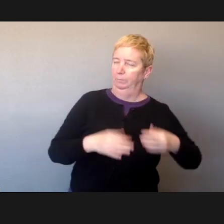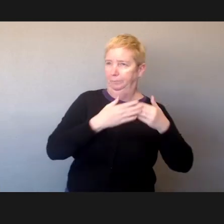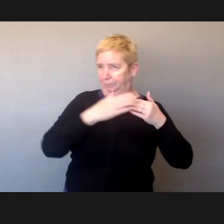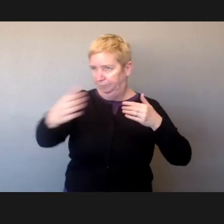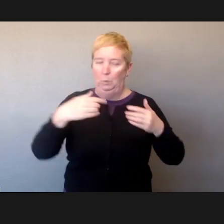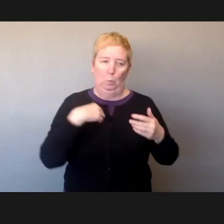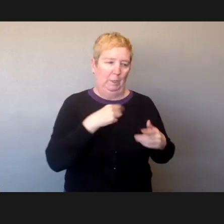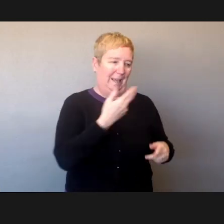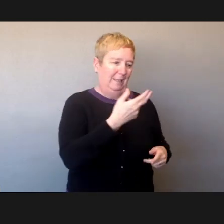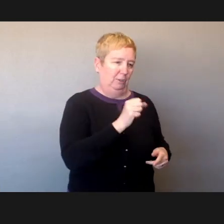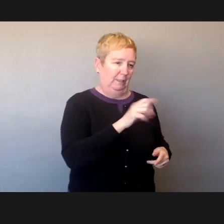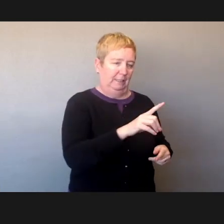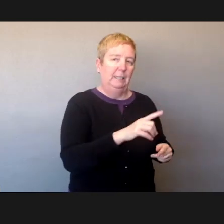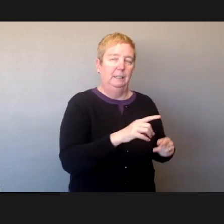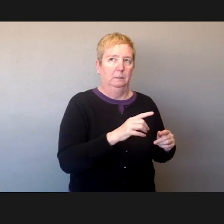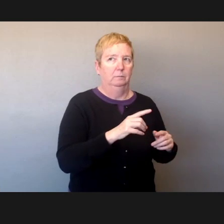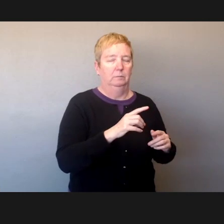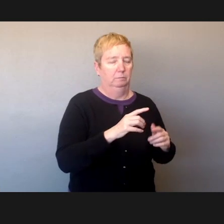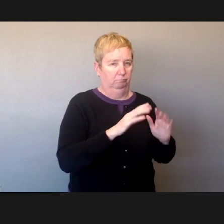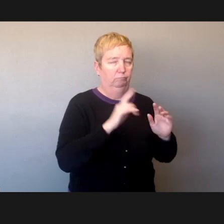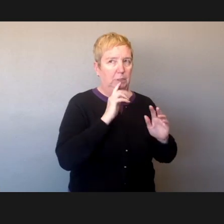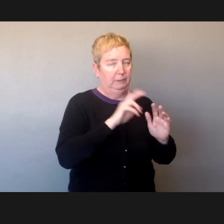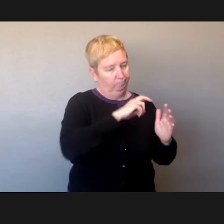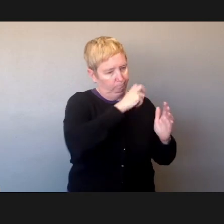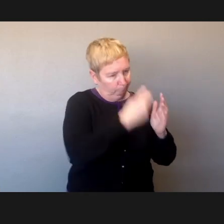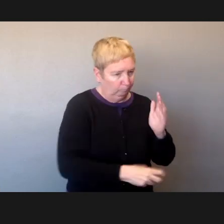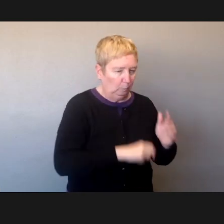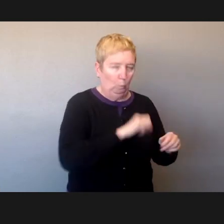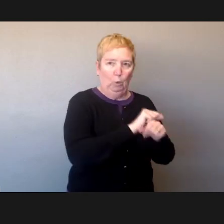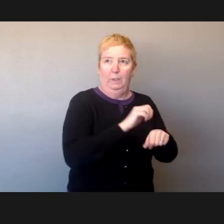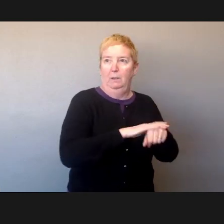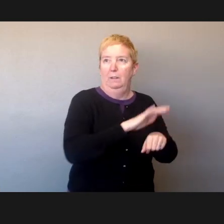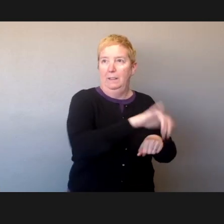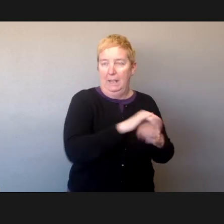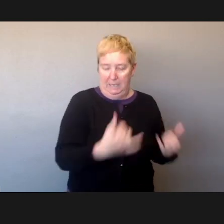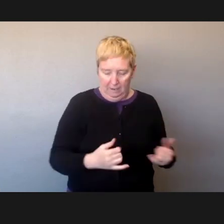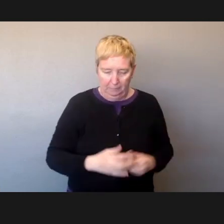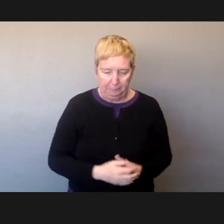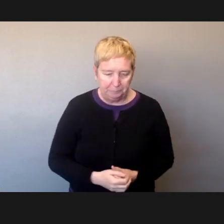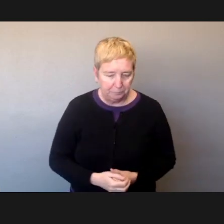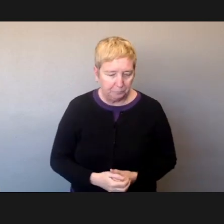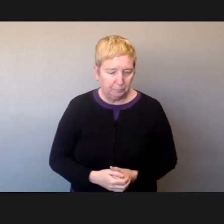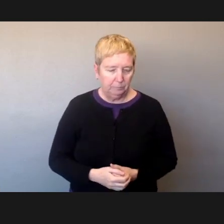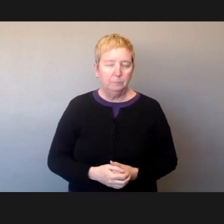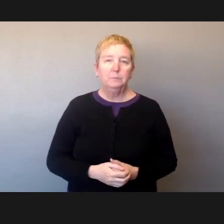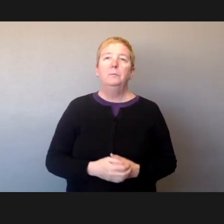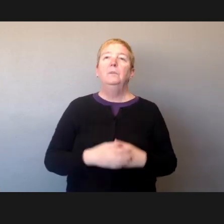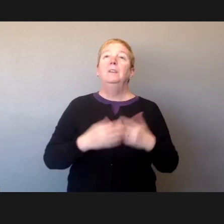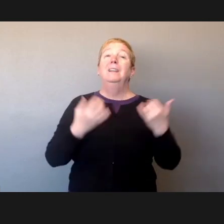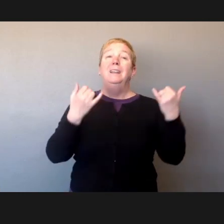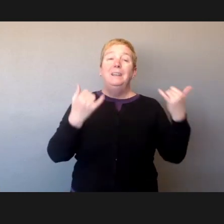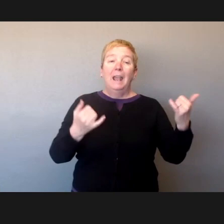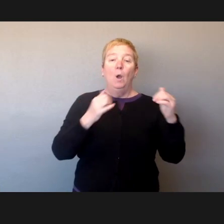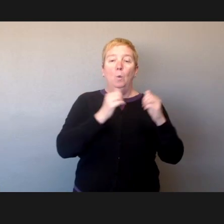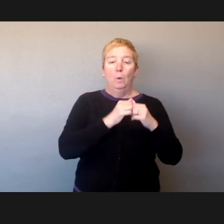actually, I think the challenge HSD is facing with the unwinding of the pandemic,